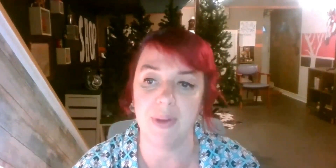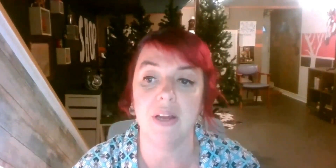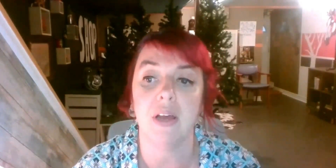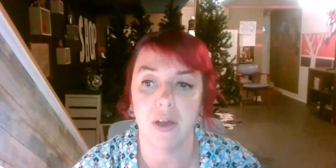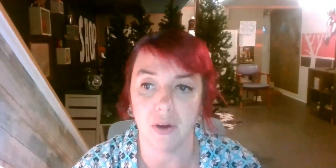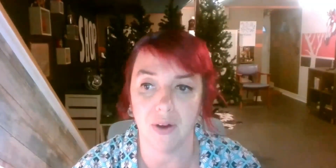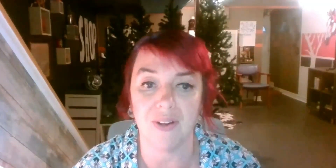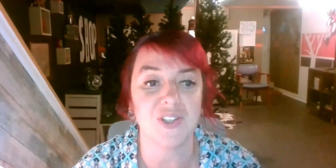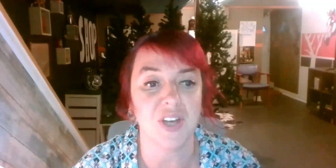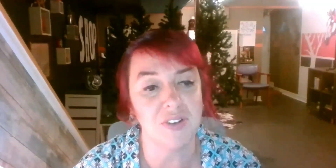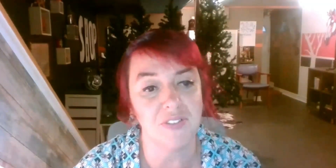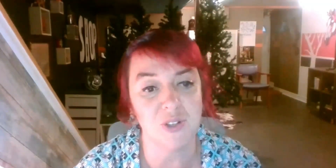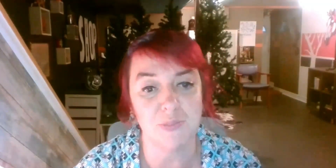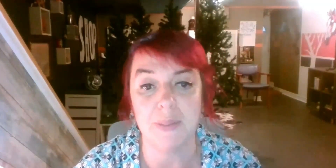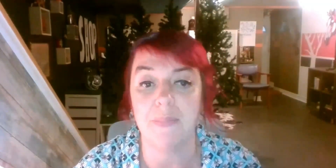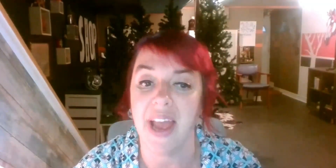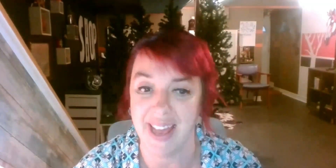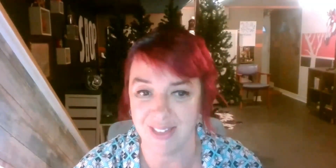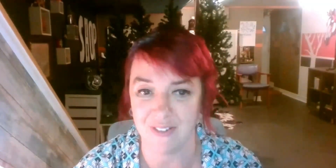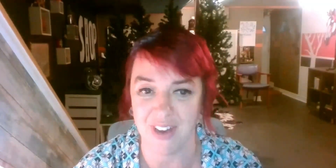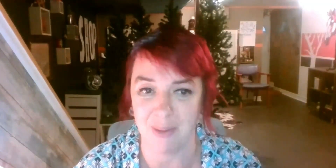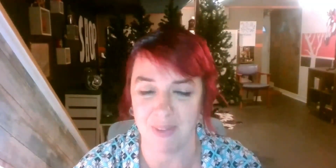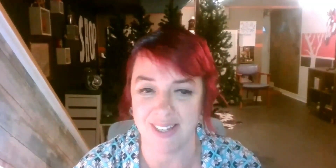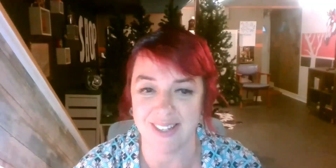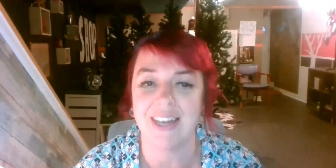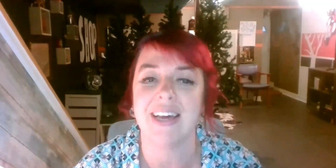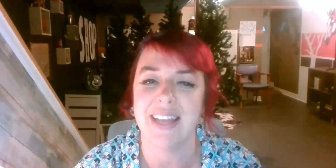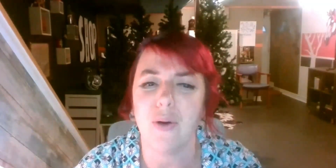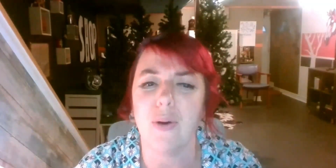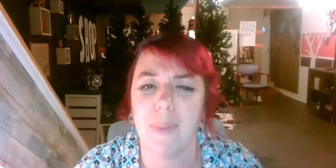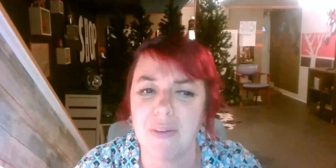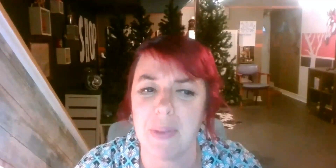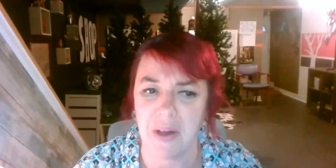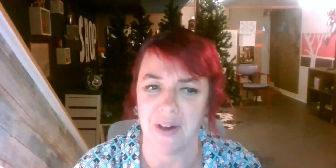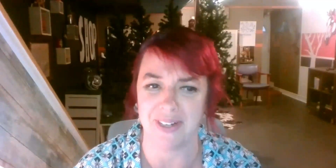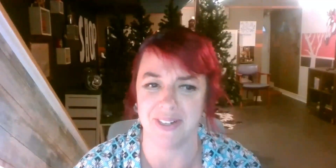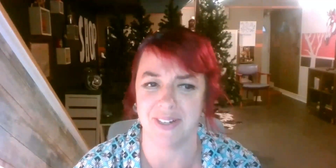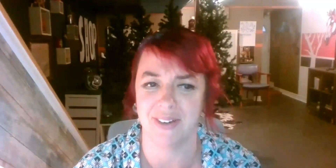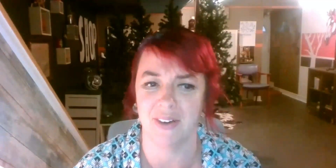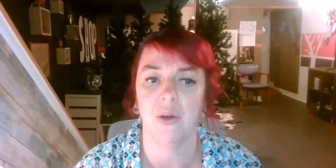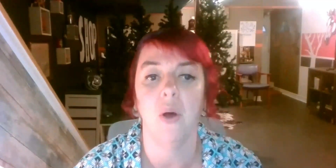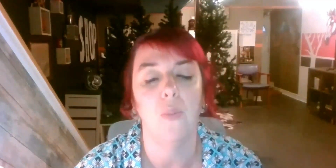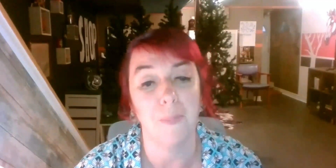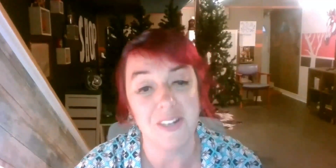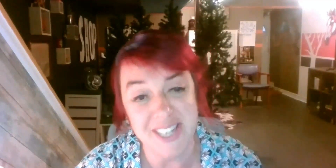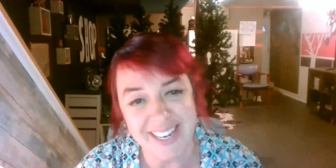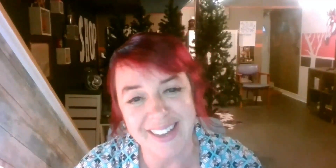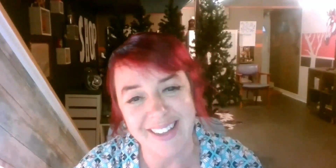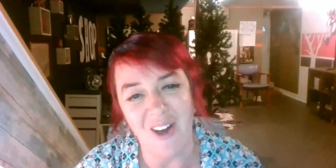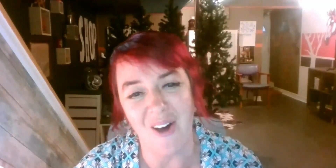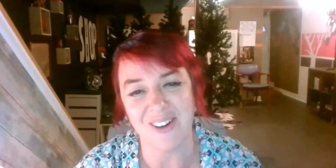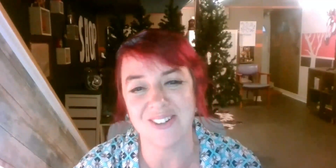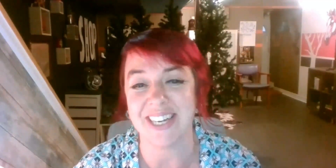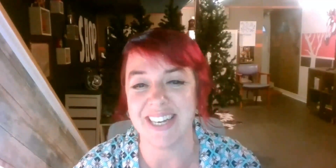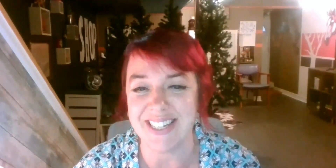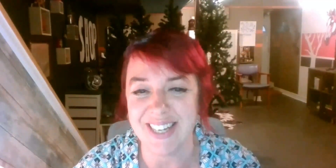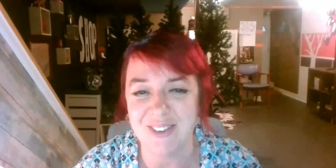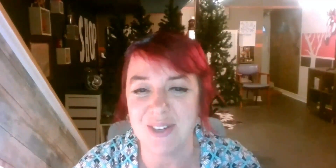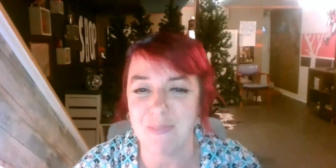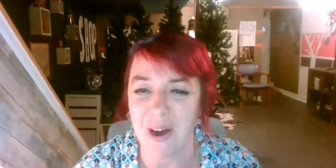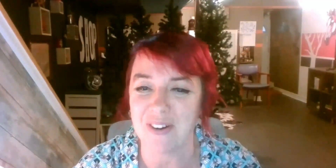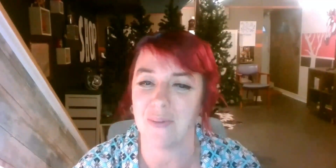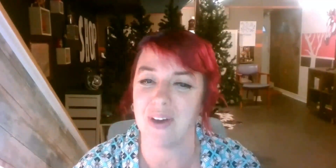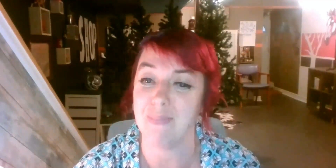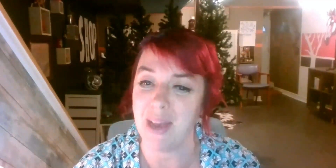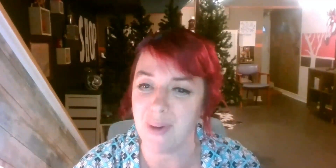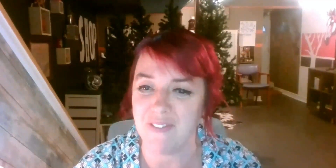needs of women, girls, gender diverse people, and their families. They go above and beyond. We're particularly honored to